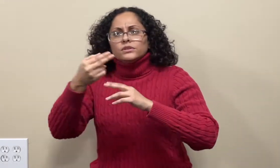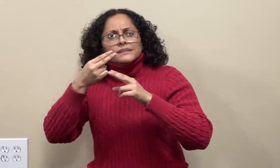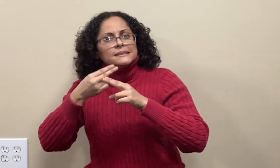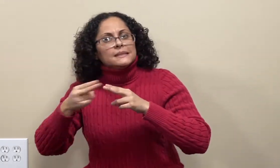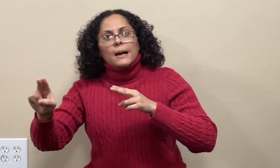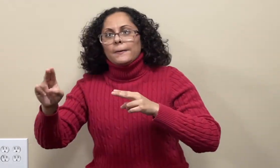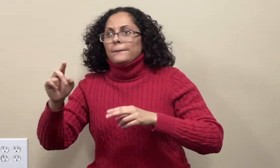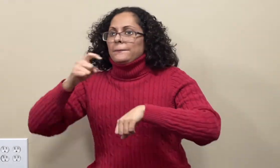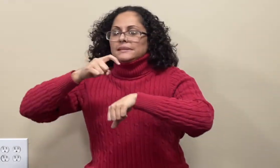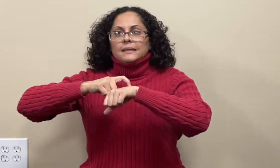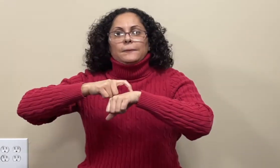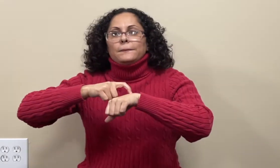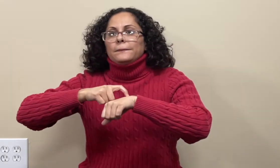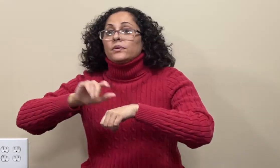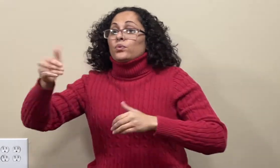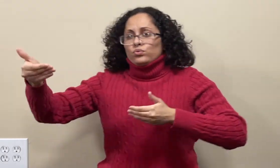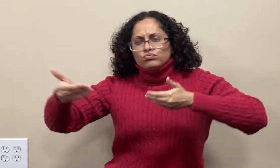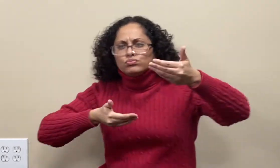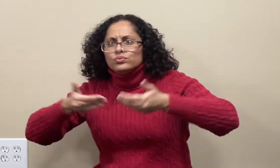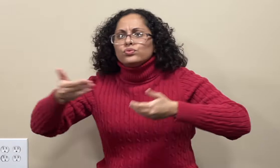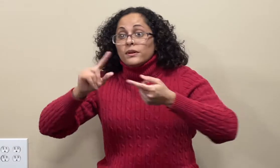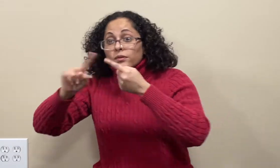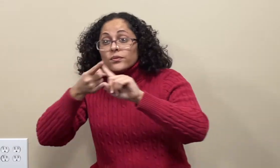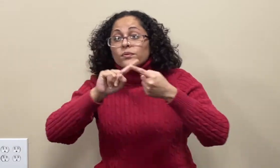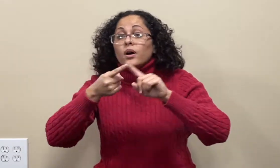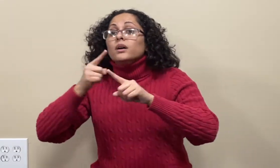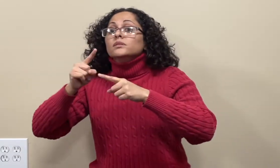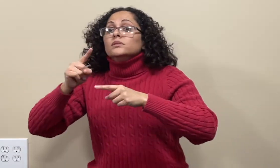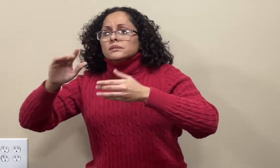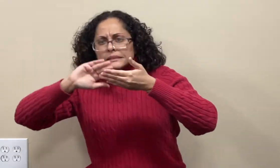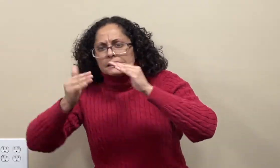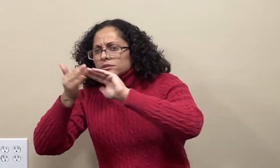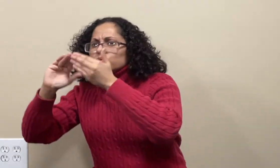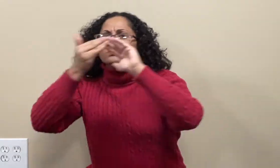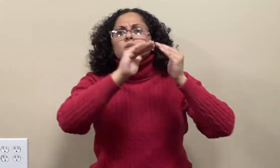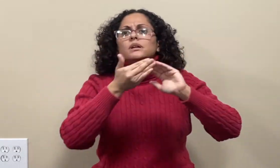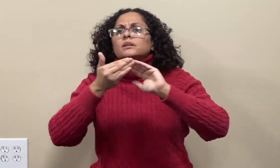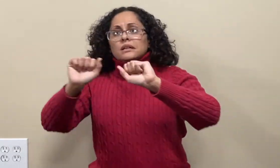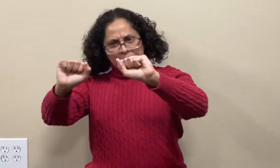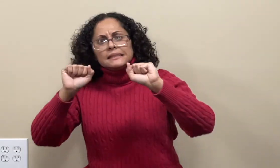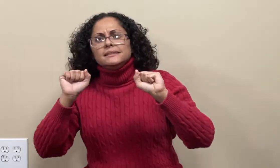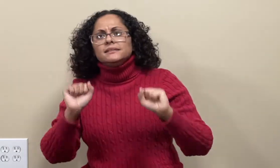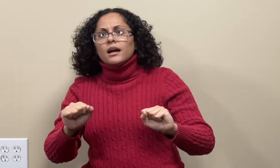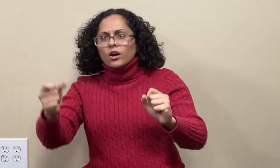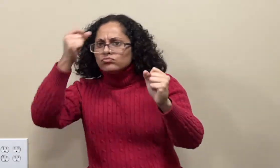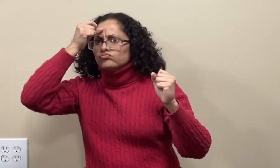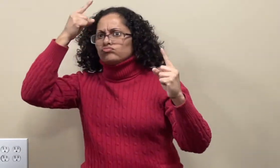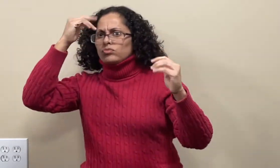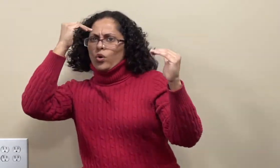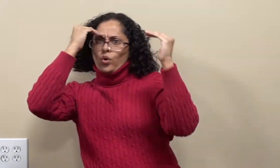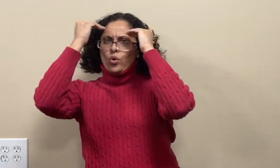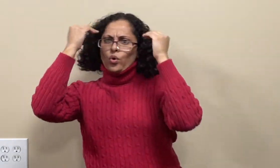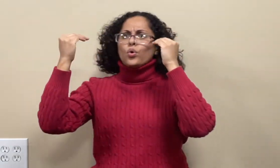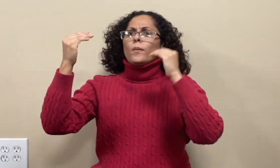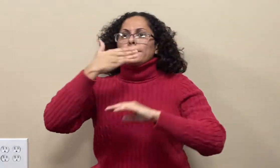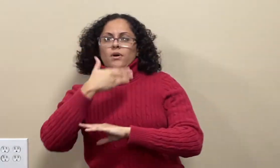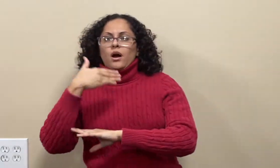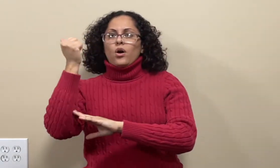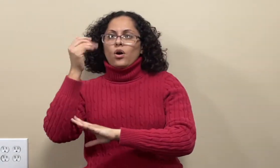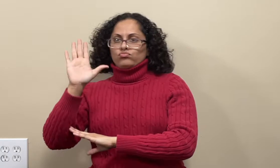Introduce them to your local community so they'll have an easier time getting to know their new neighborhood. Simply being a friend can make